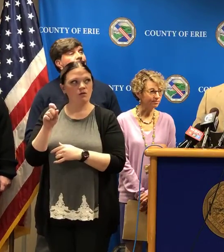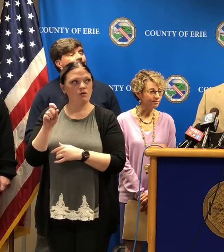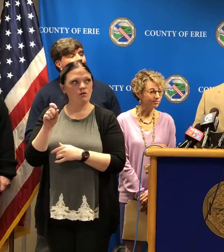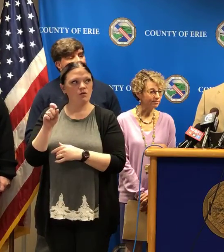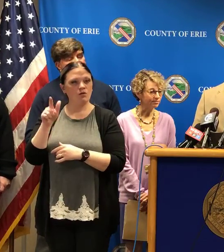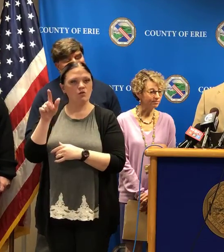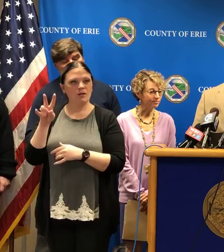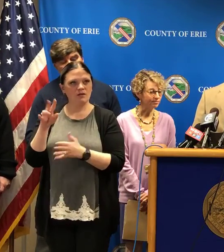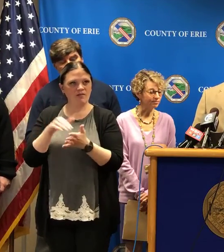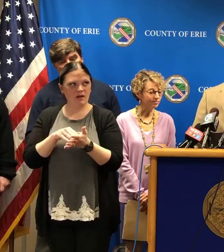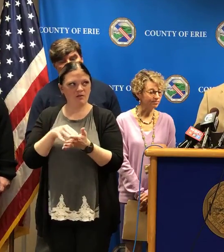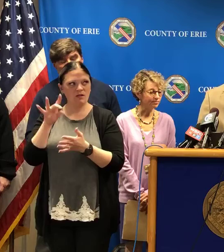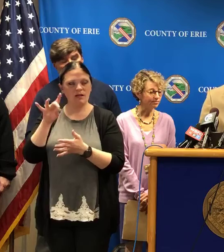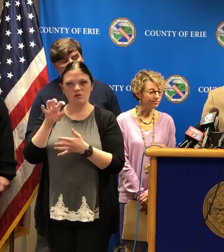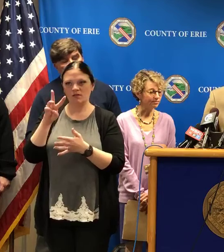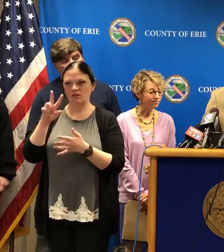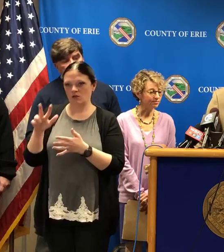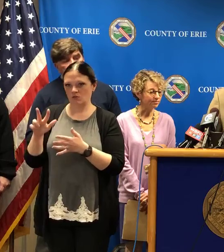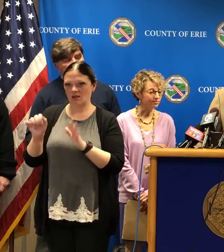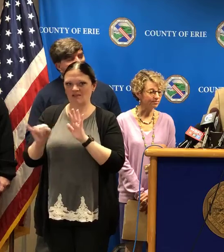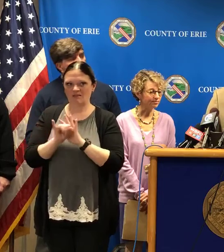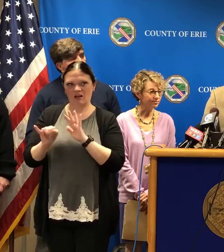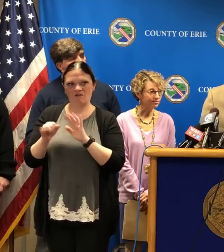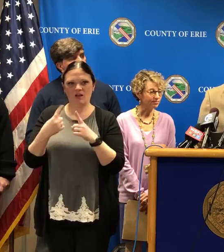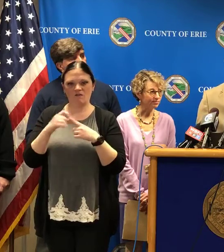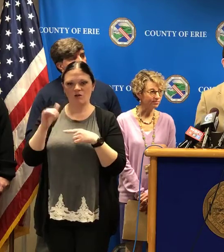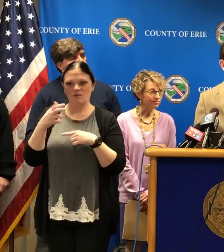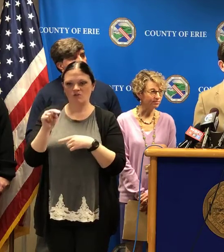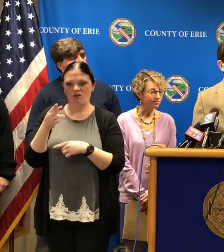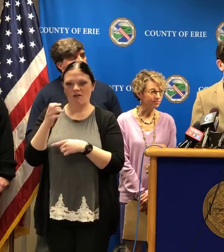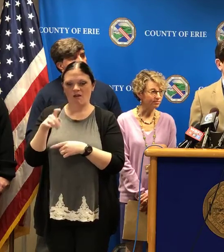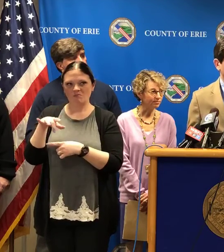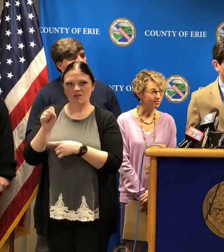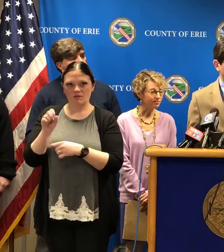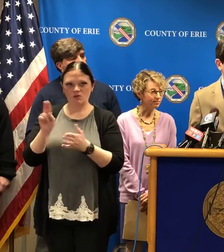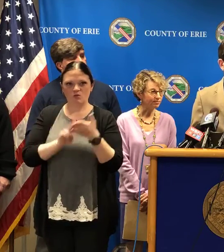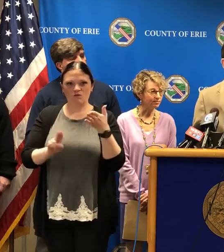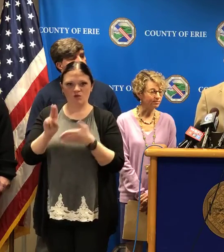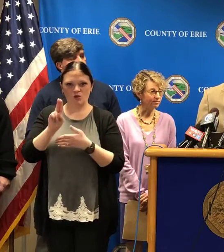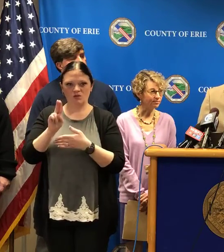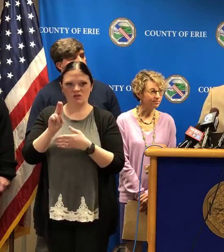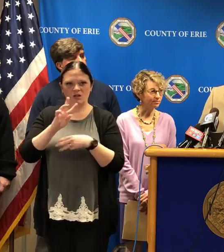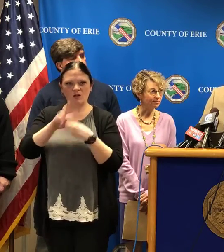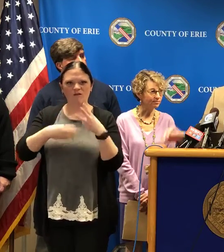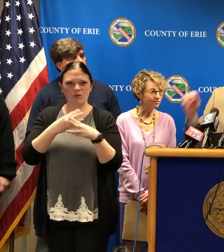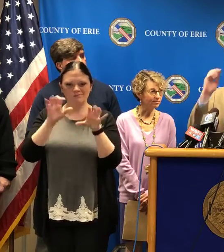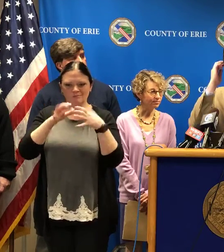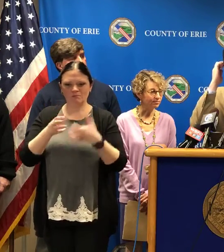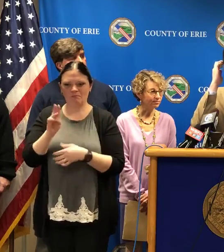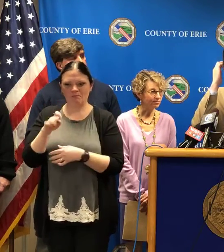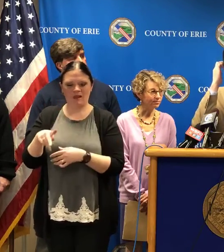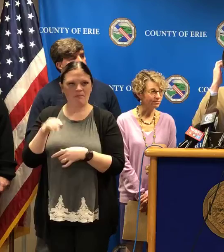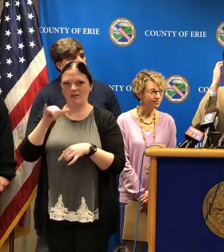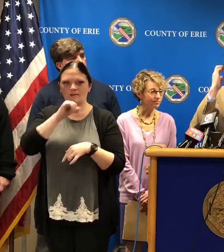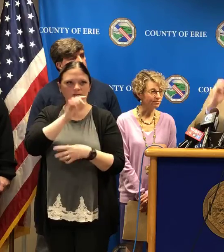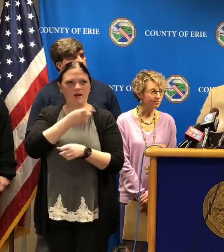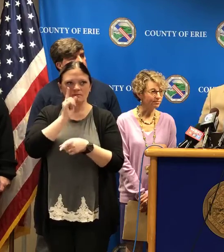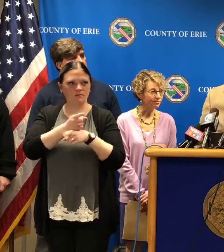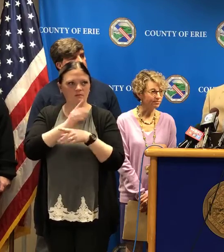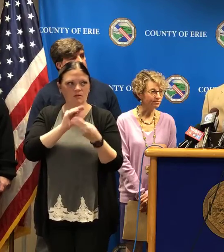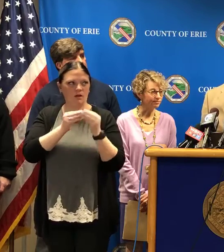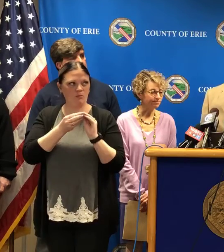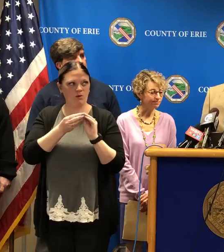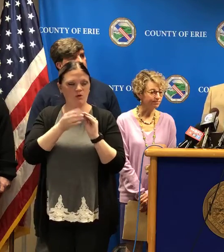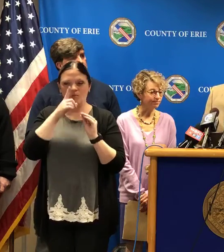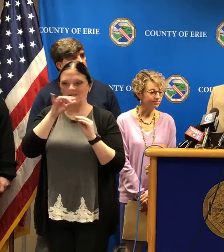127,863 cases as identified by Johns Hopkins University on the map of the world, but we know that is not an accurate number because